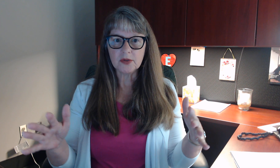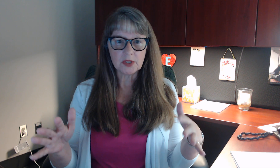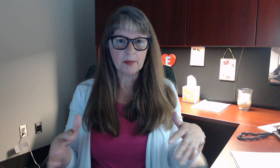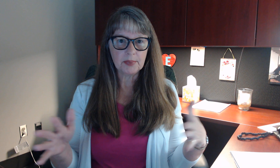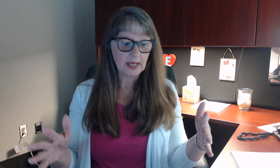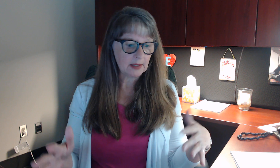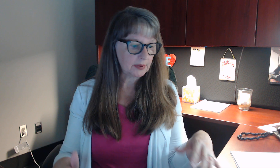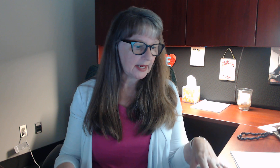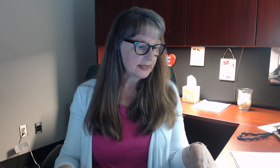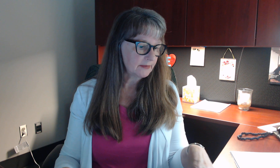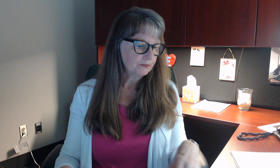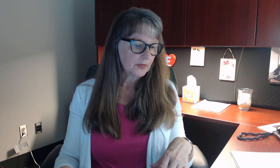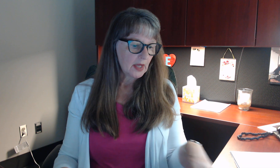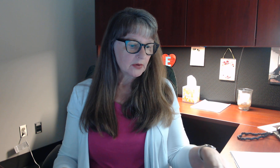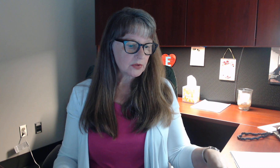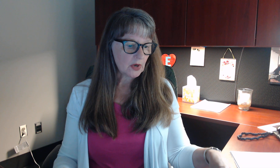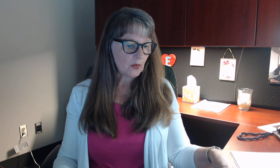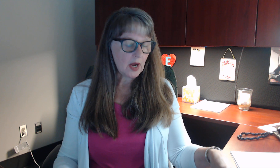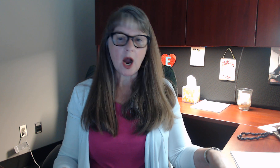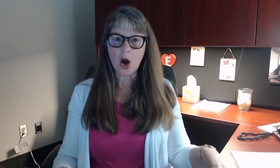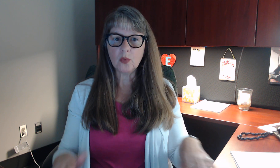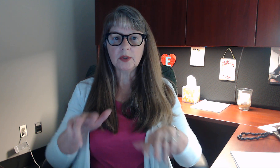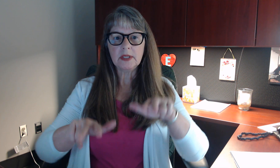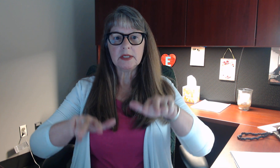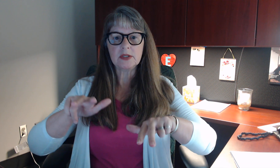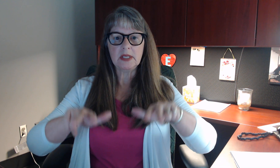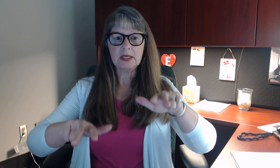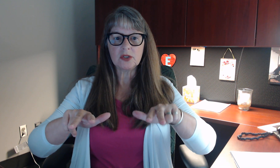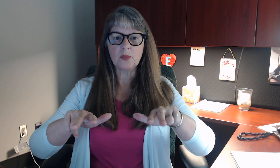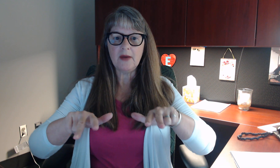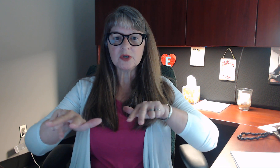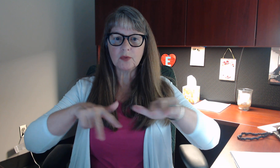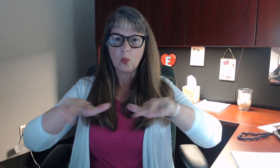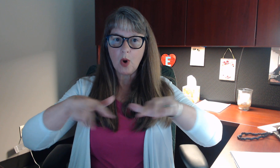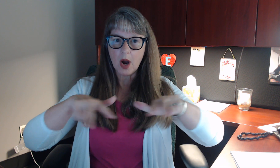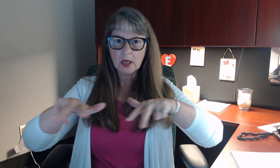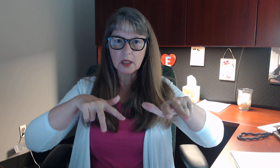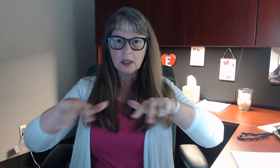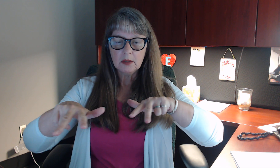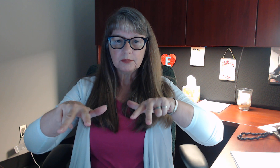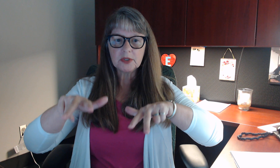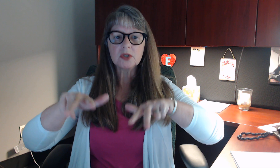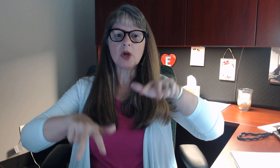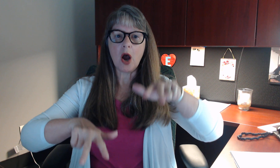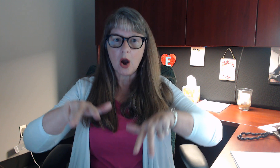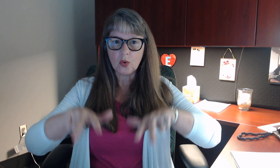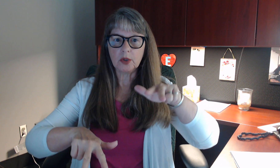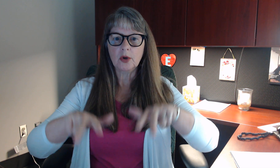some plain place. So awkward is this. So we have this for walk, but this is awkward, or